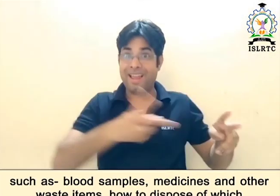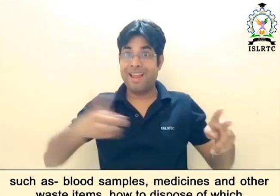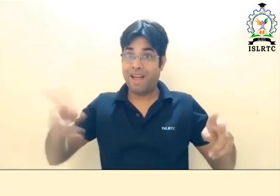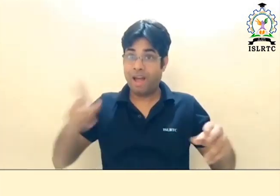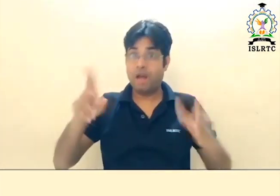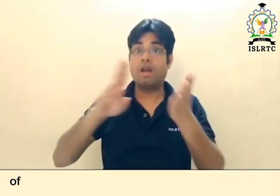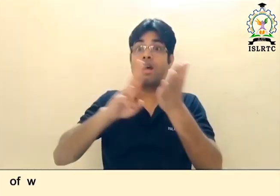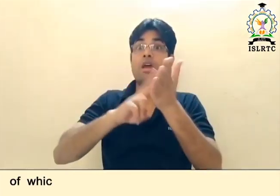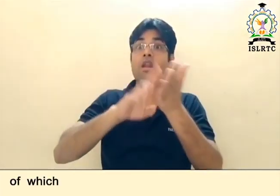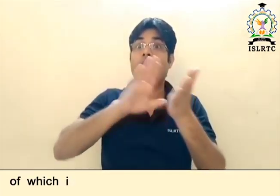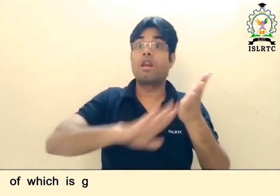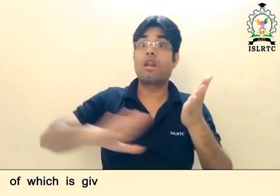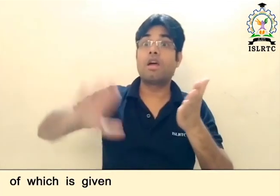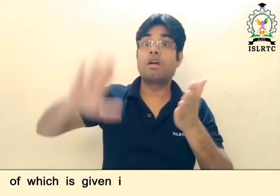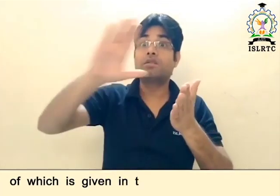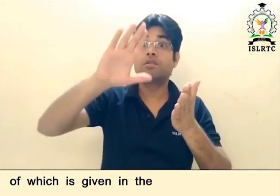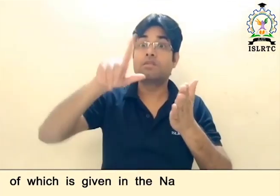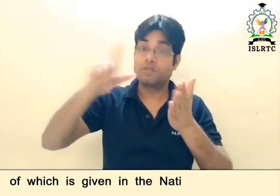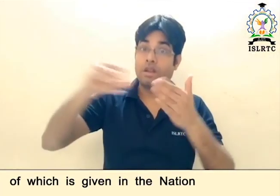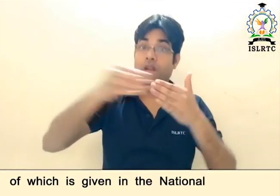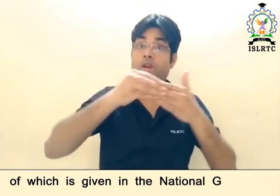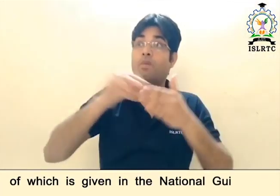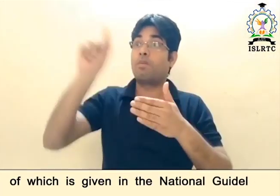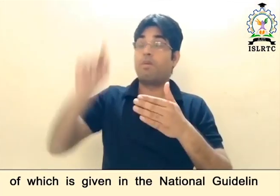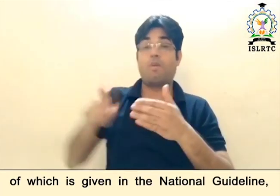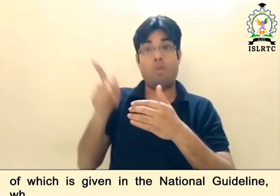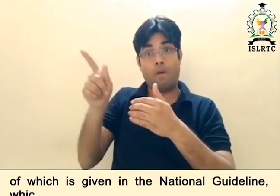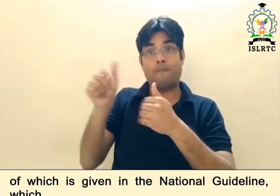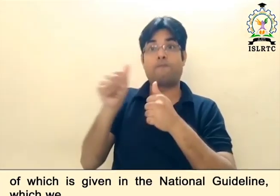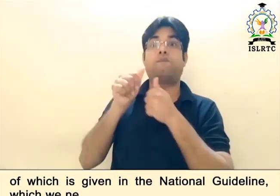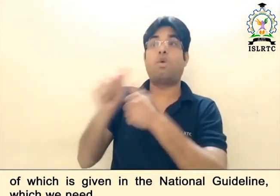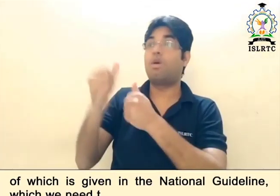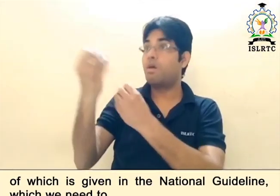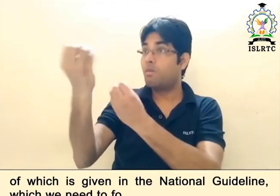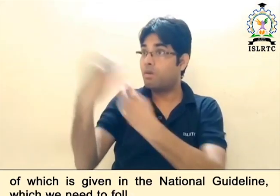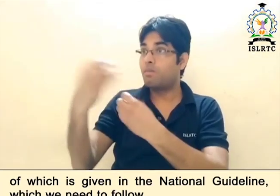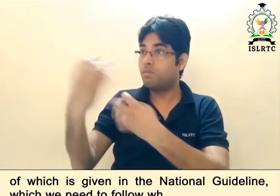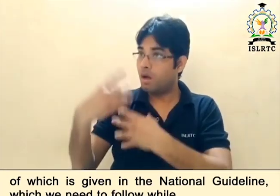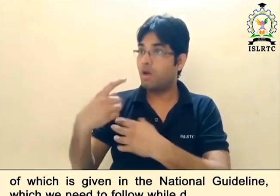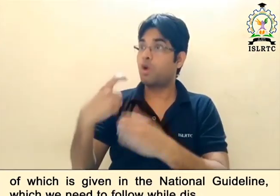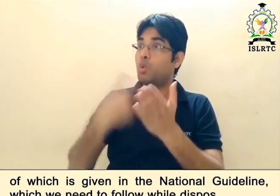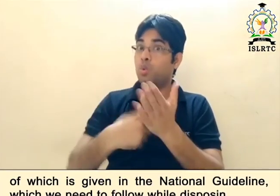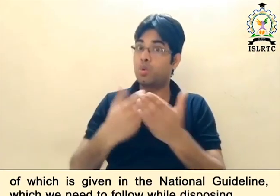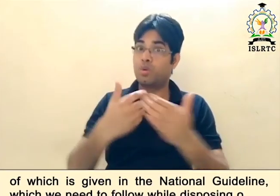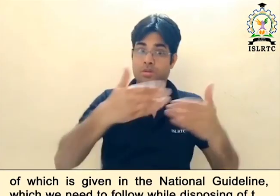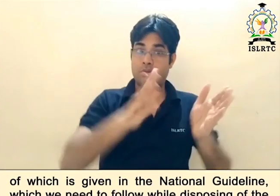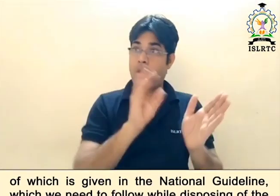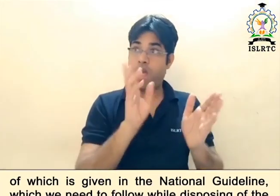dispose, which is given in the national guidance, which we need to follow while disposing the